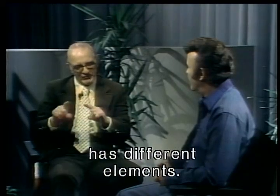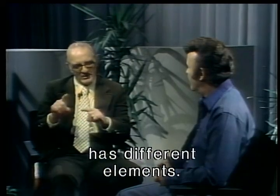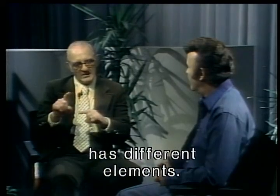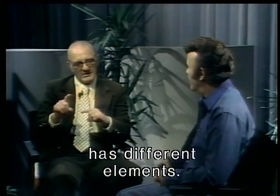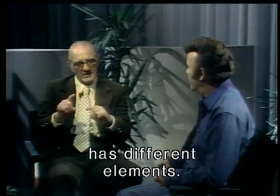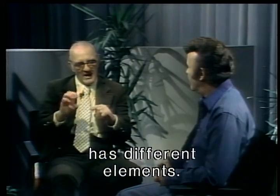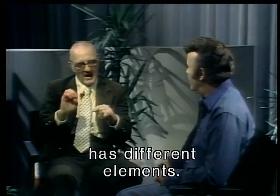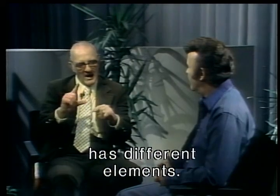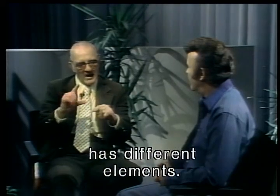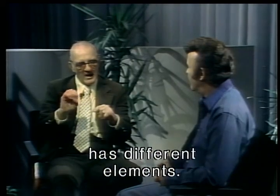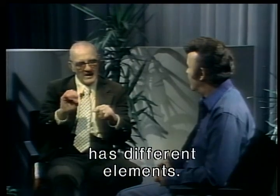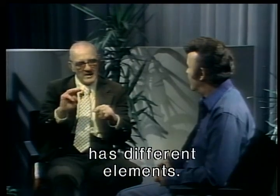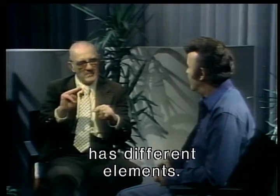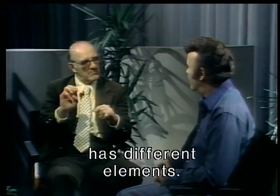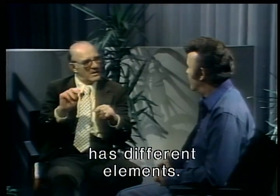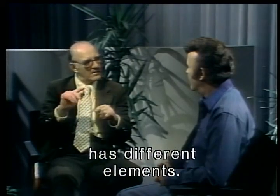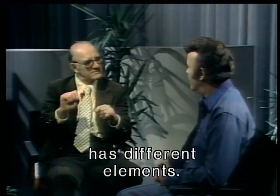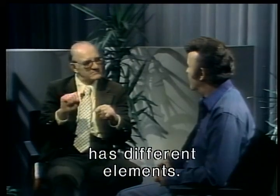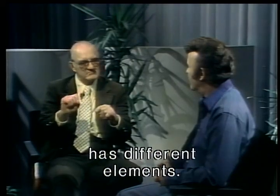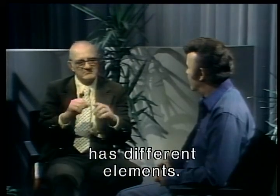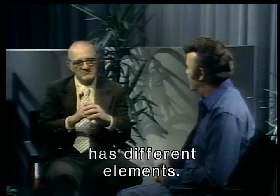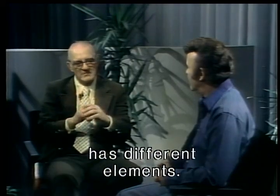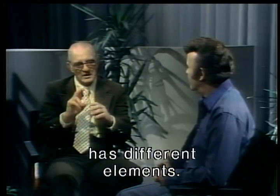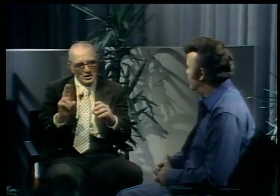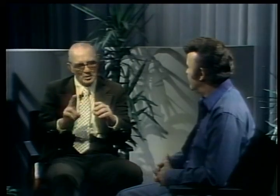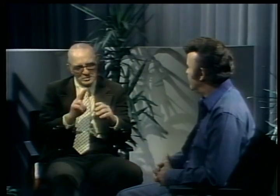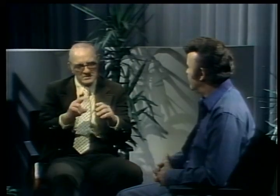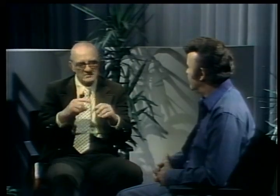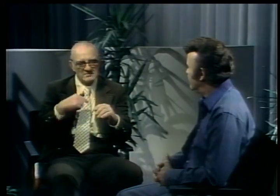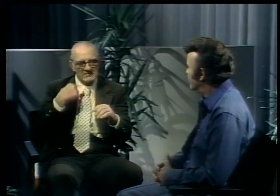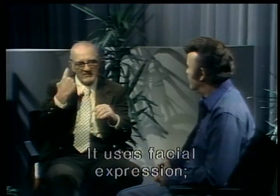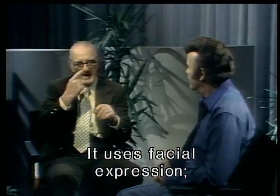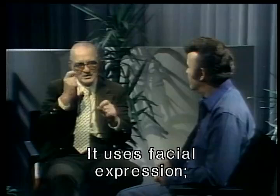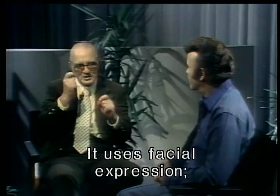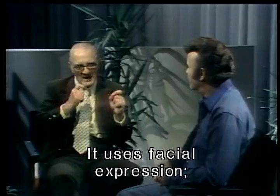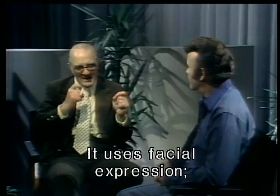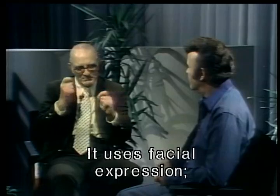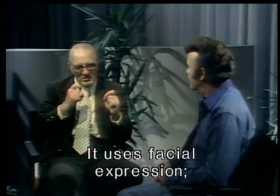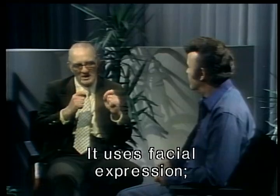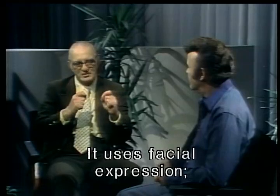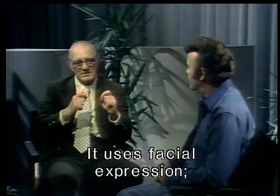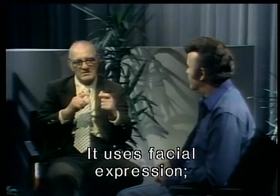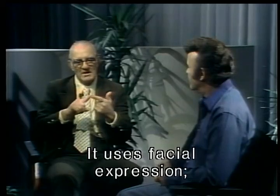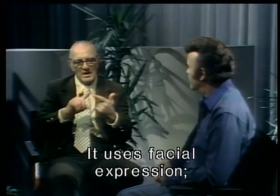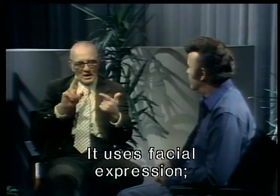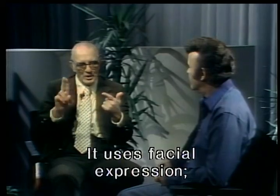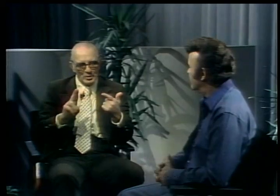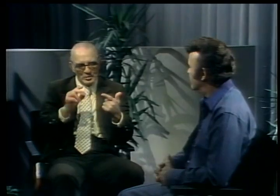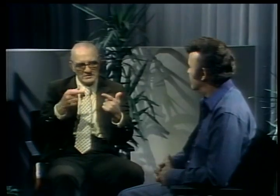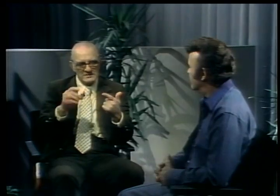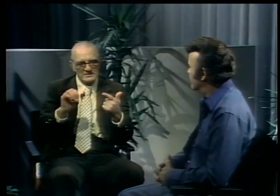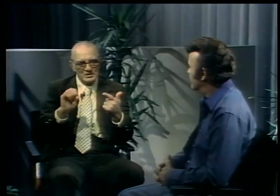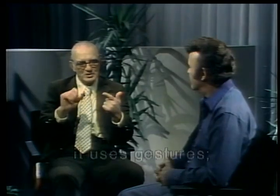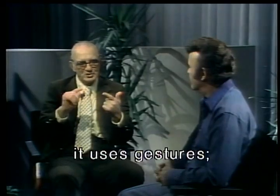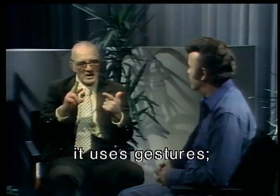different elements. It uses facial expression, it uses